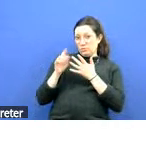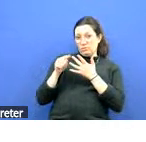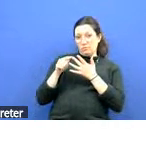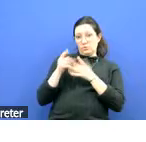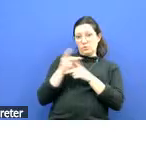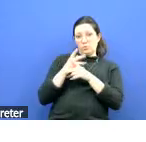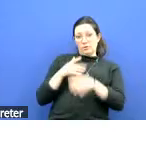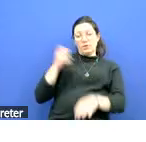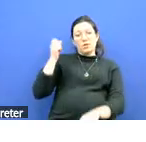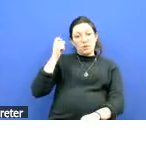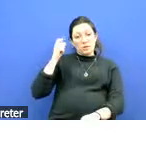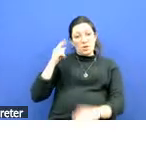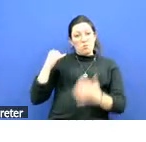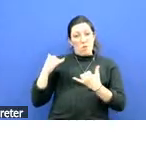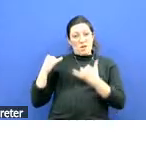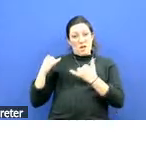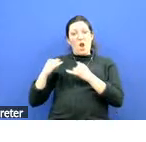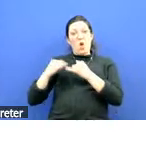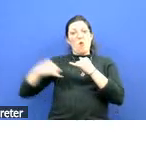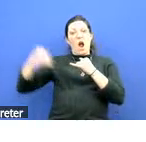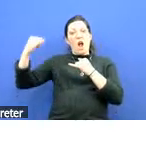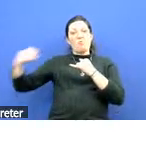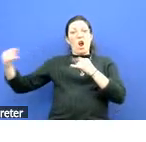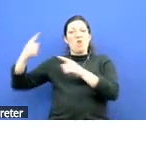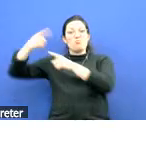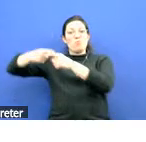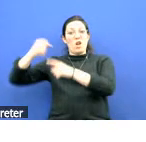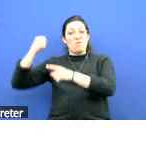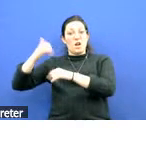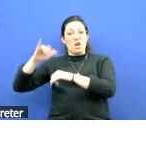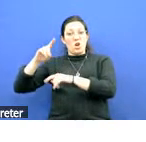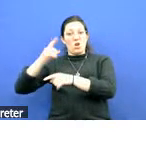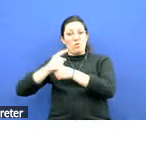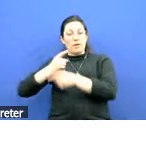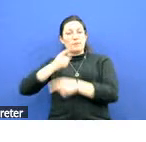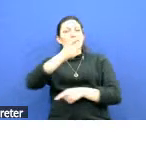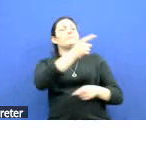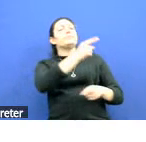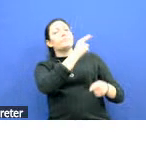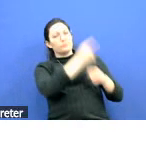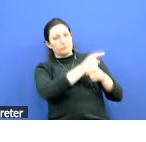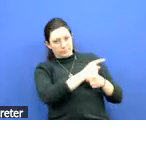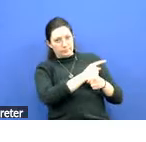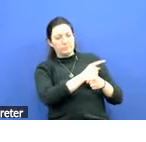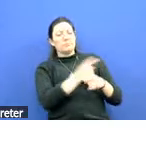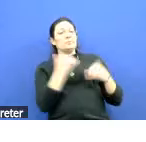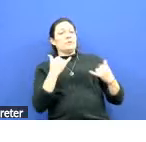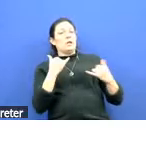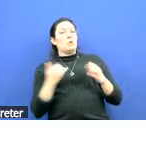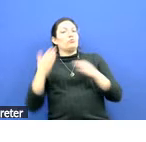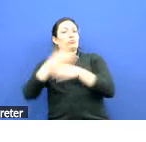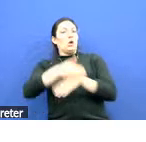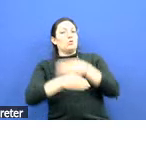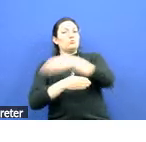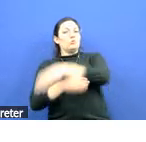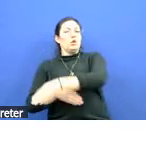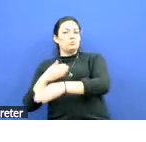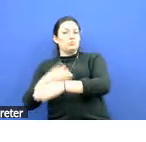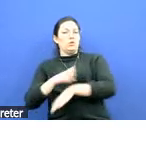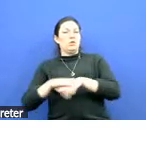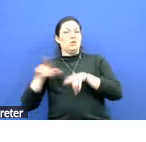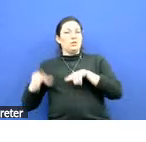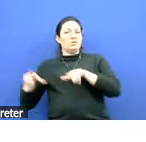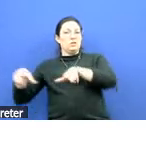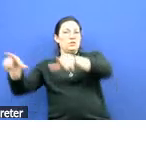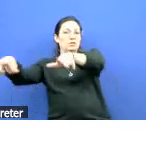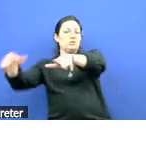middle of people's backyards, right? Correct, they do. And then to widen what typically in these areas is a 50 or